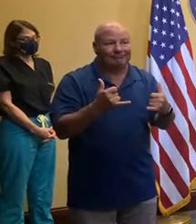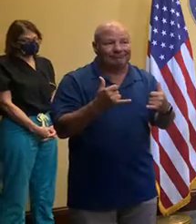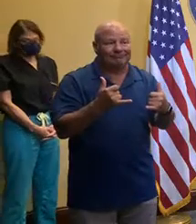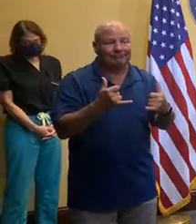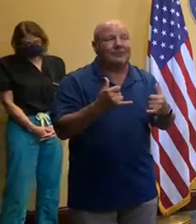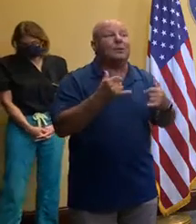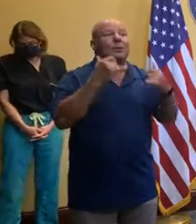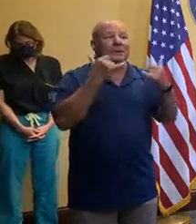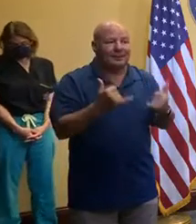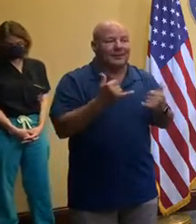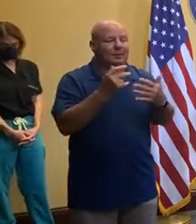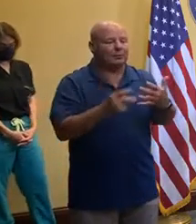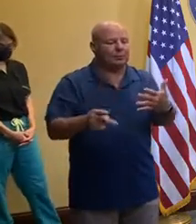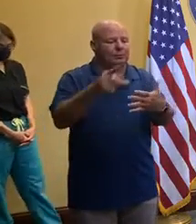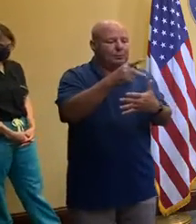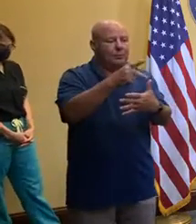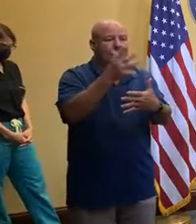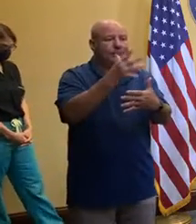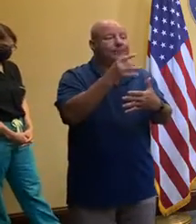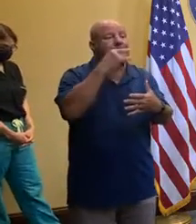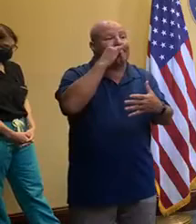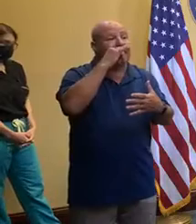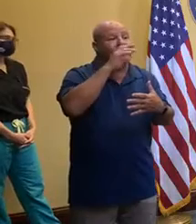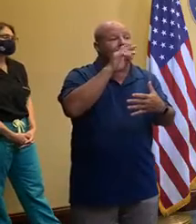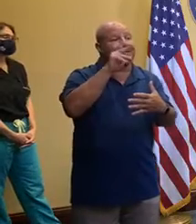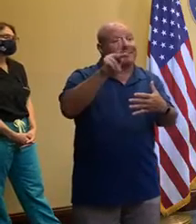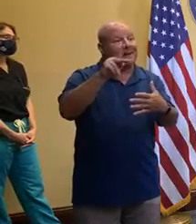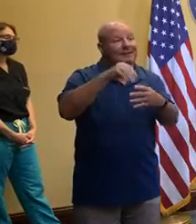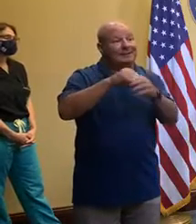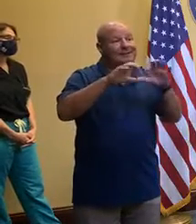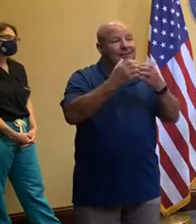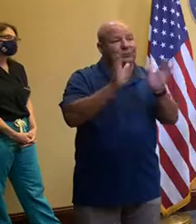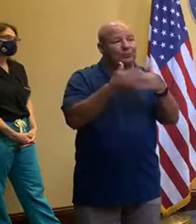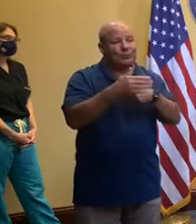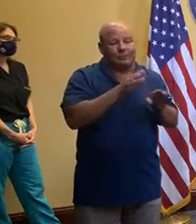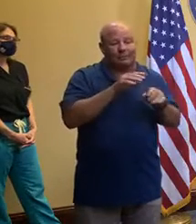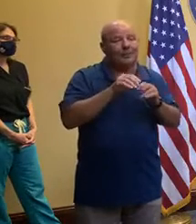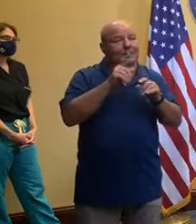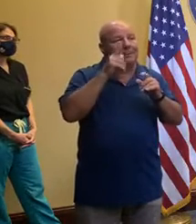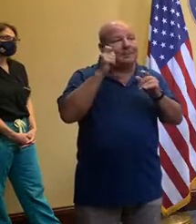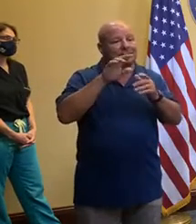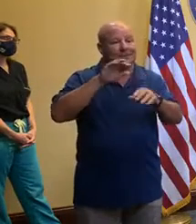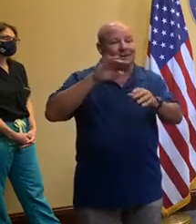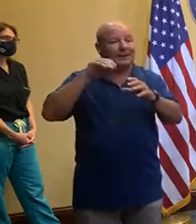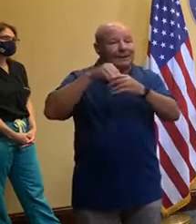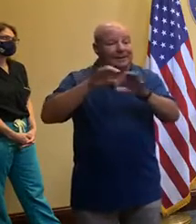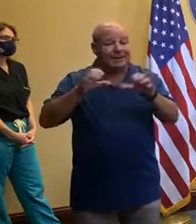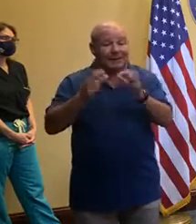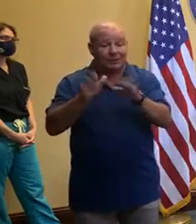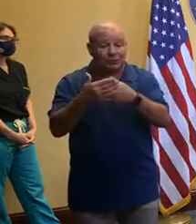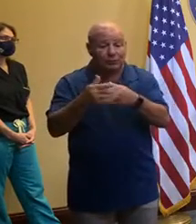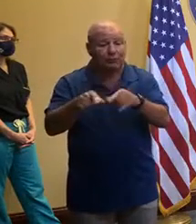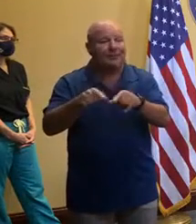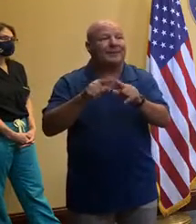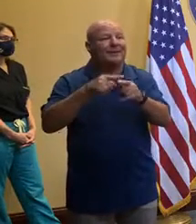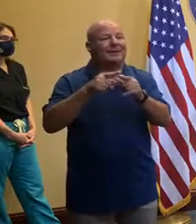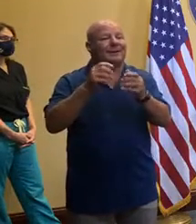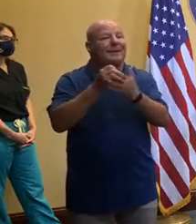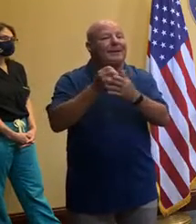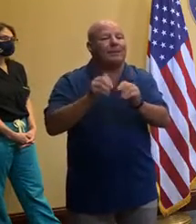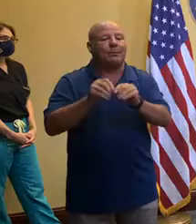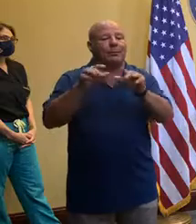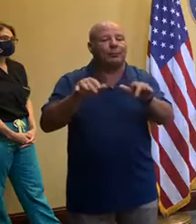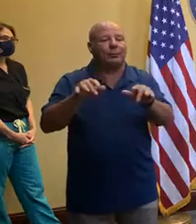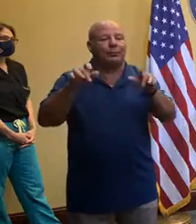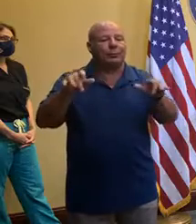priority, again, is getting kids back into the classroom, because there's a ripple effect to that. Not only the academic achievement of